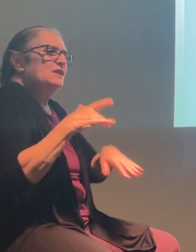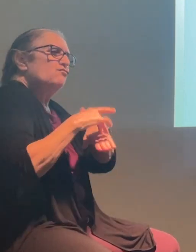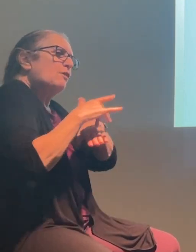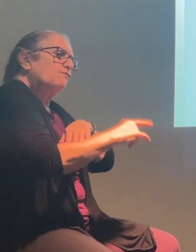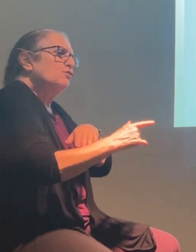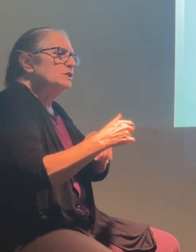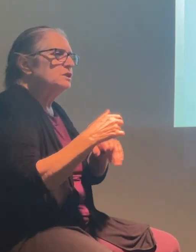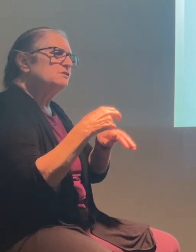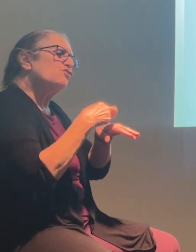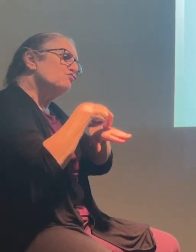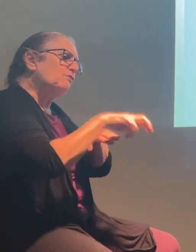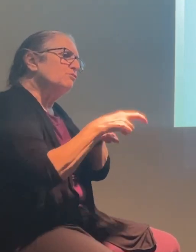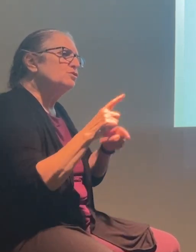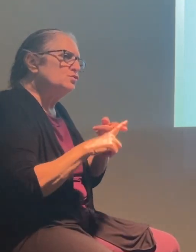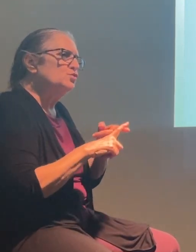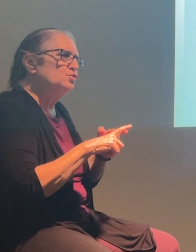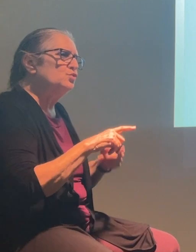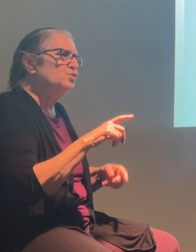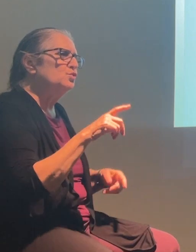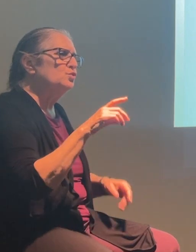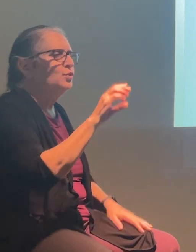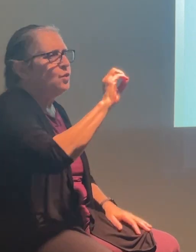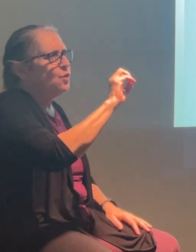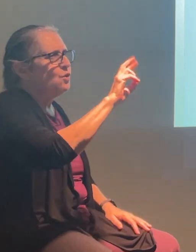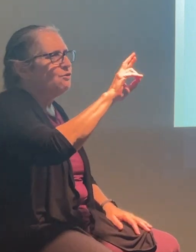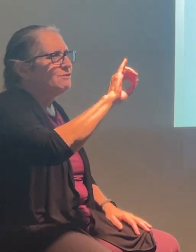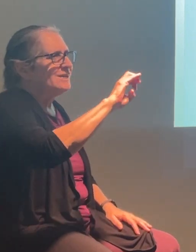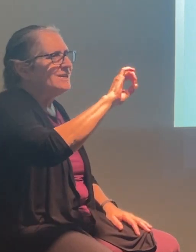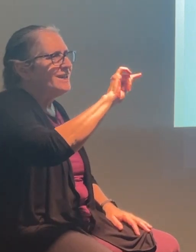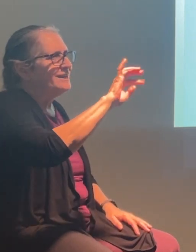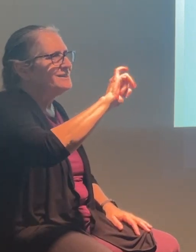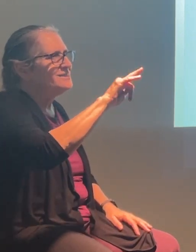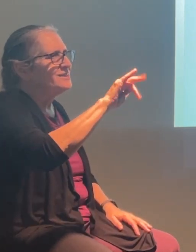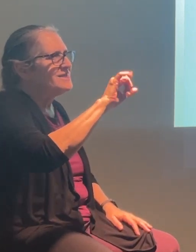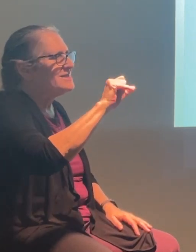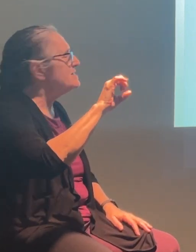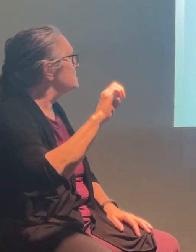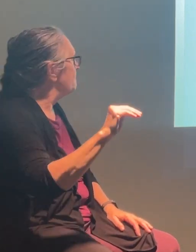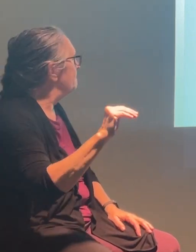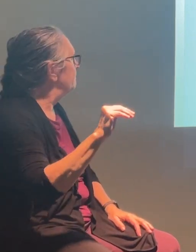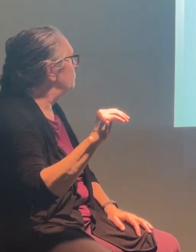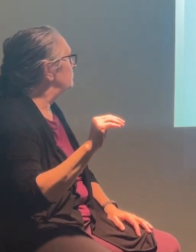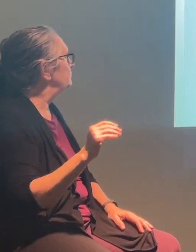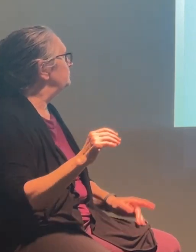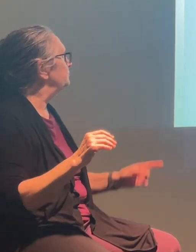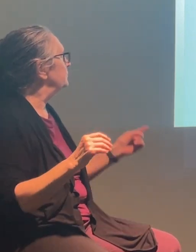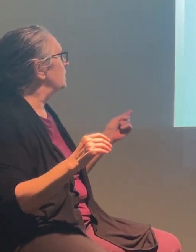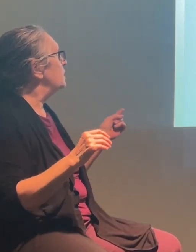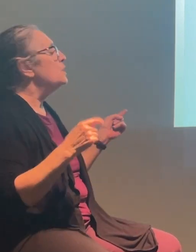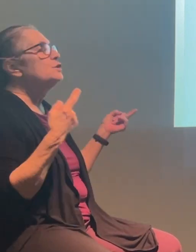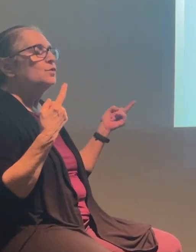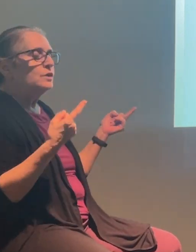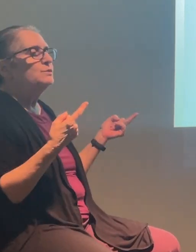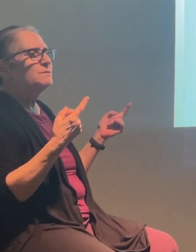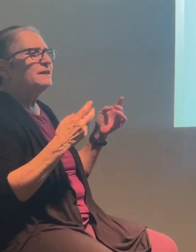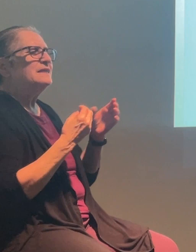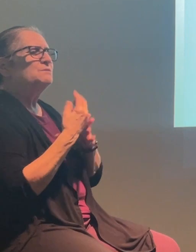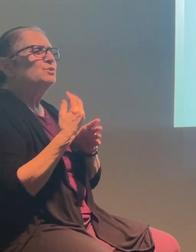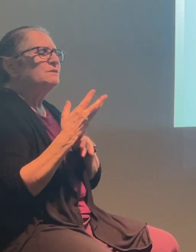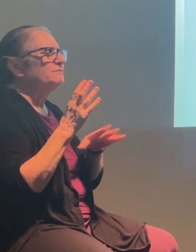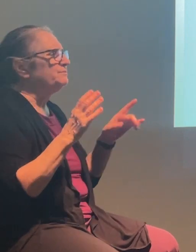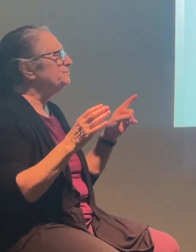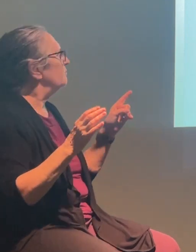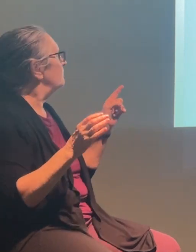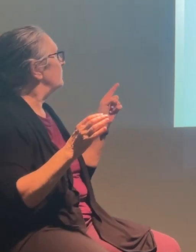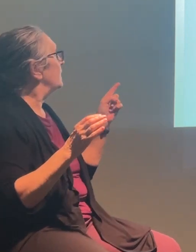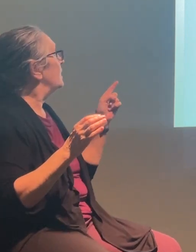the portrait, the piece by Ingres of La Source, The Spring, which was considered in the 19th century as